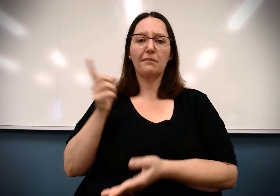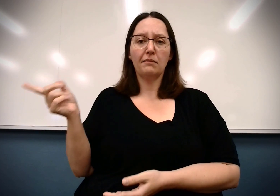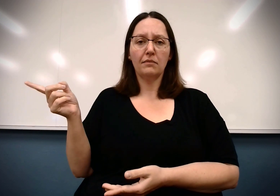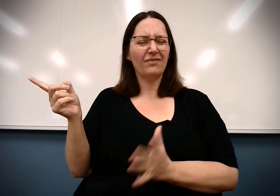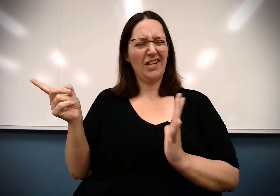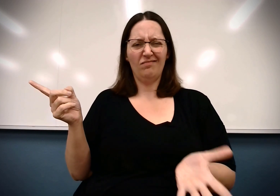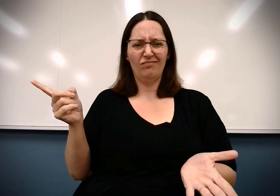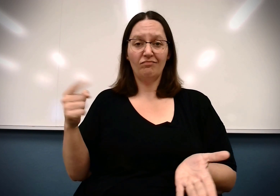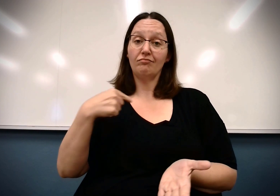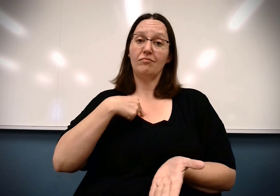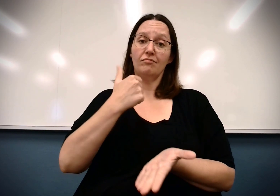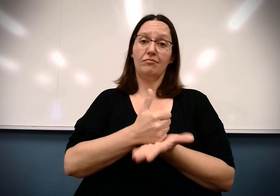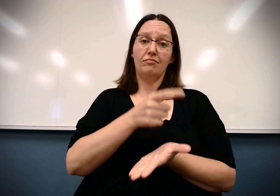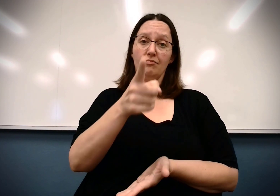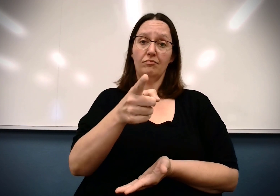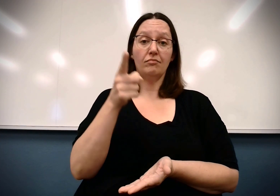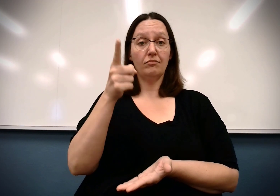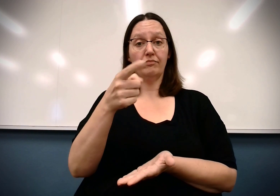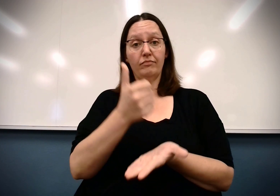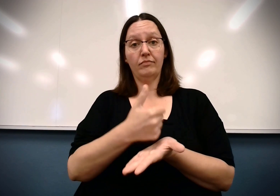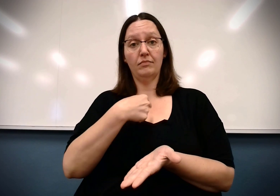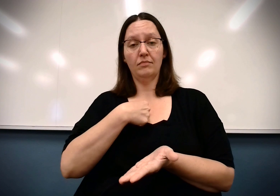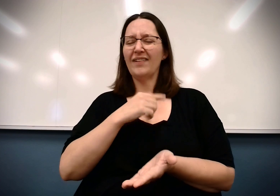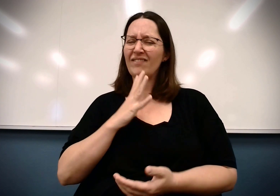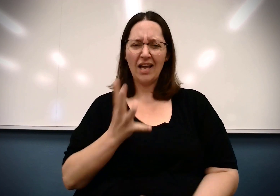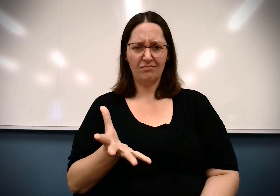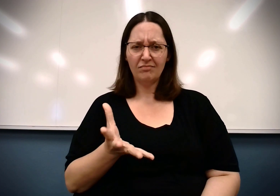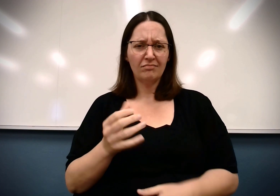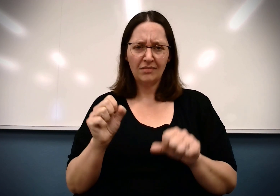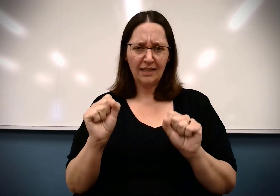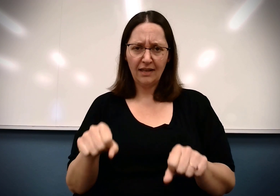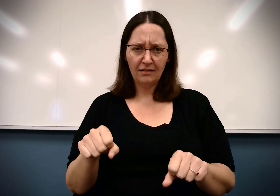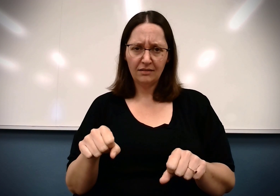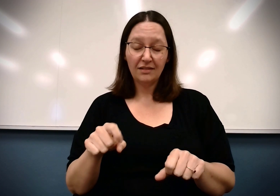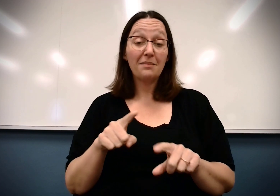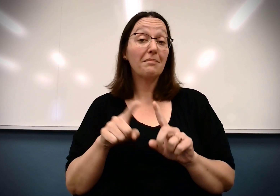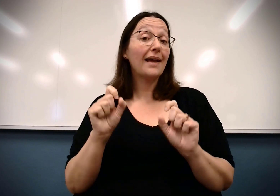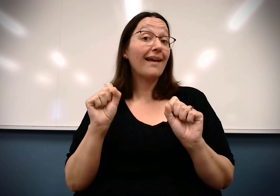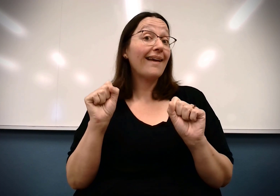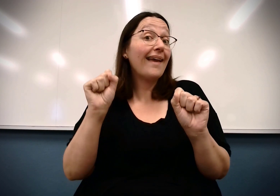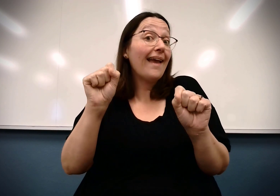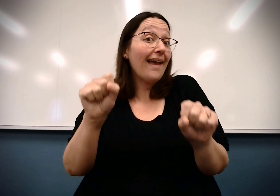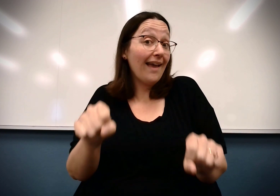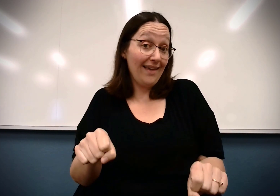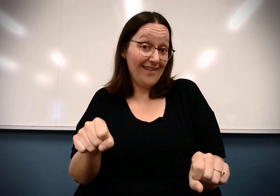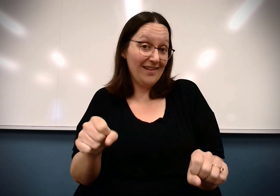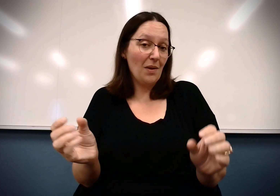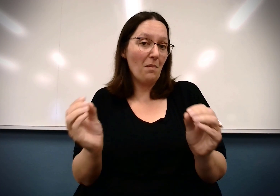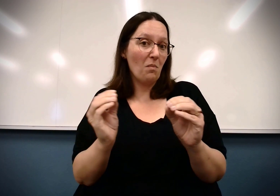directional verb. I help her. That's fine. I help you. You help me. That is absolutely fine. You can do that, but you